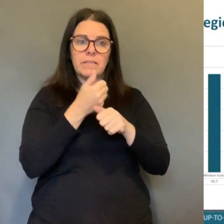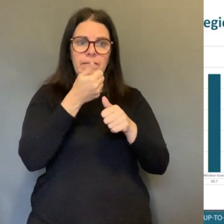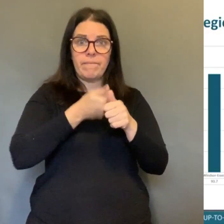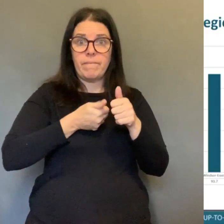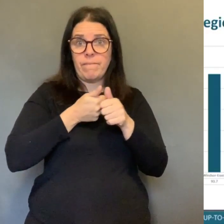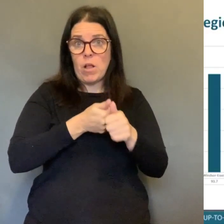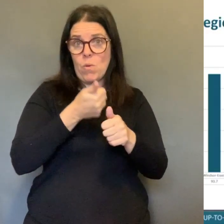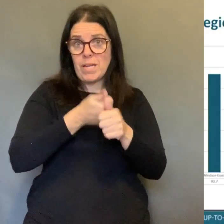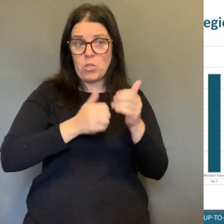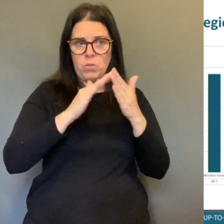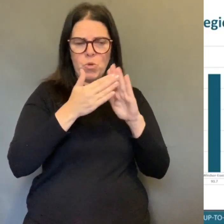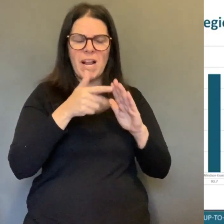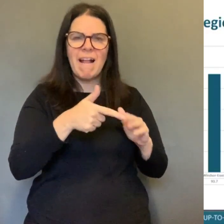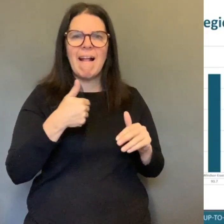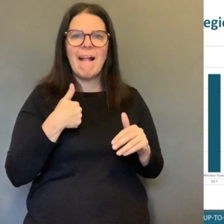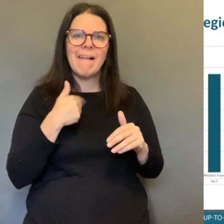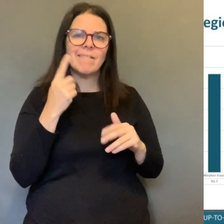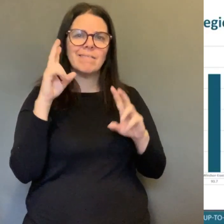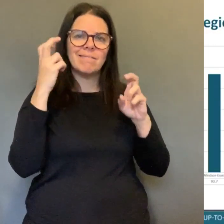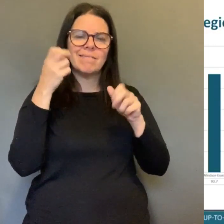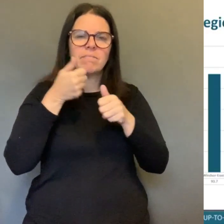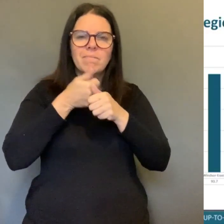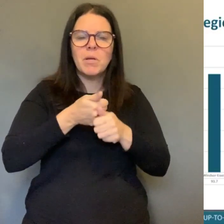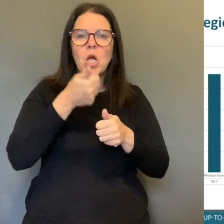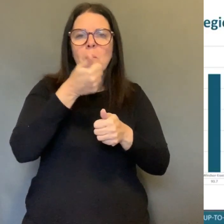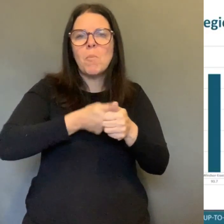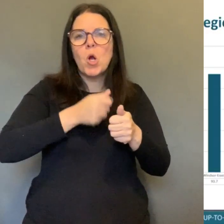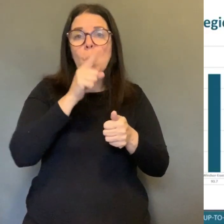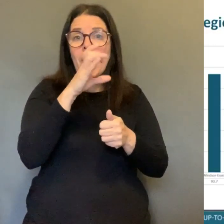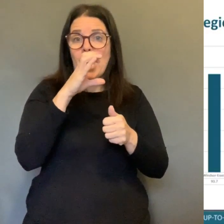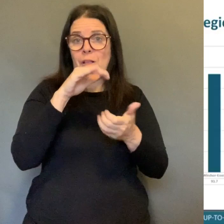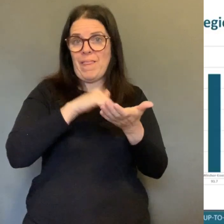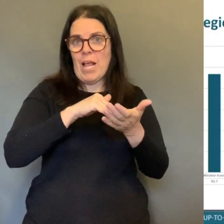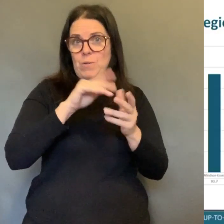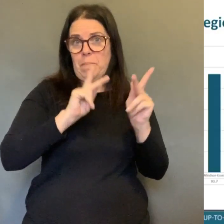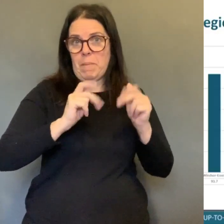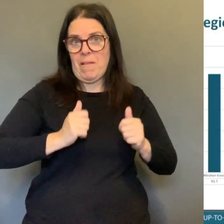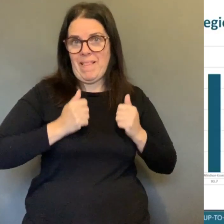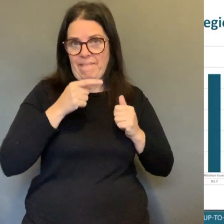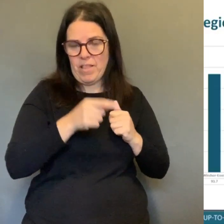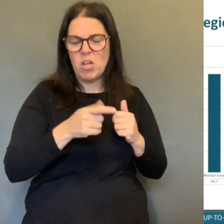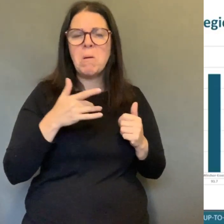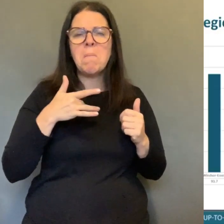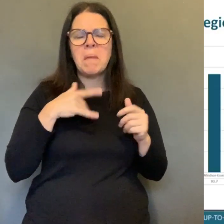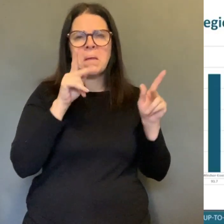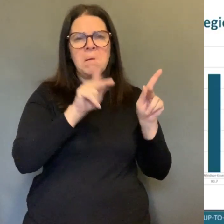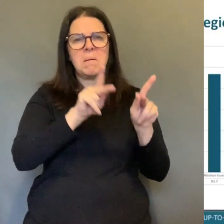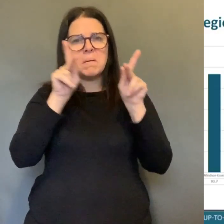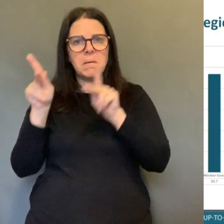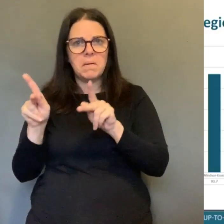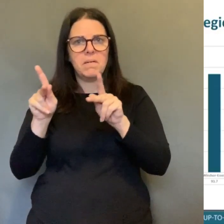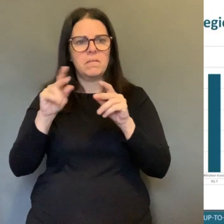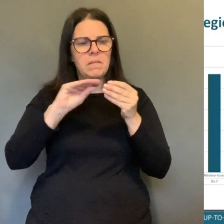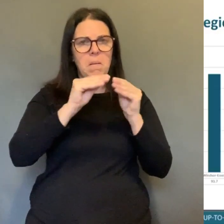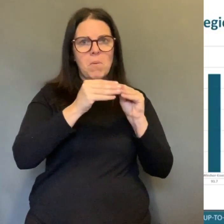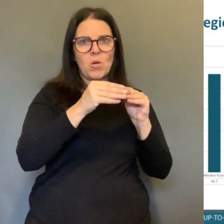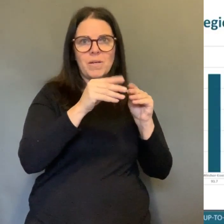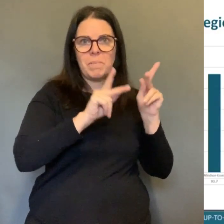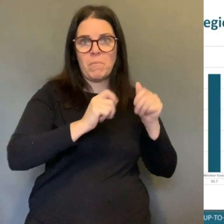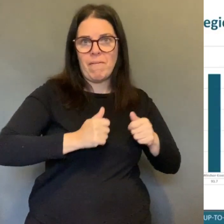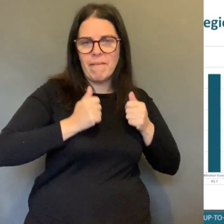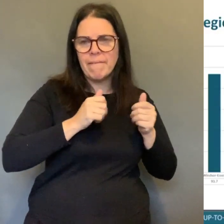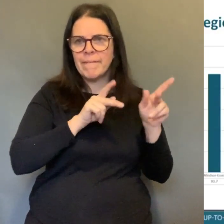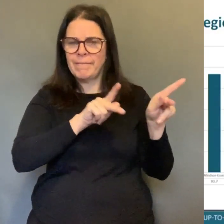of our community members are seniors, that is aged 65 and older. This is in comparison with the province with 16%